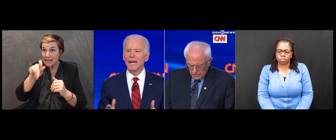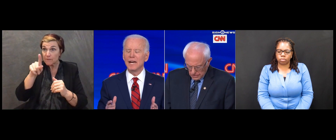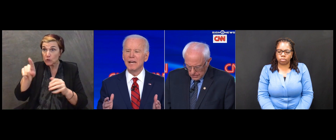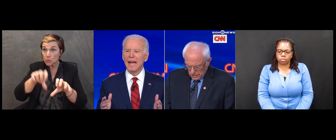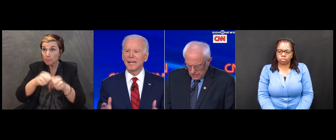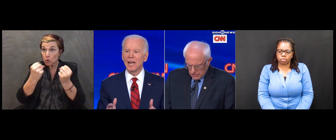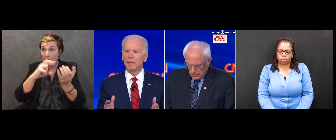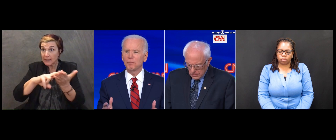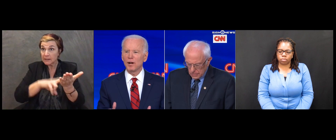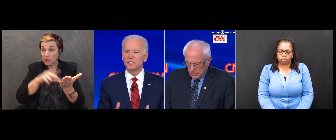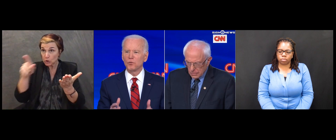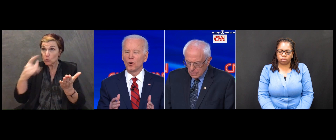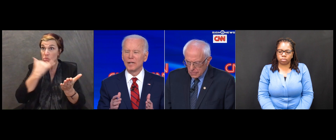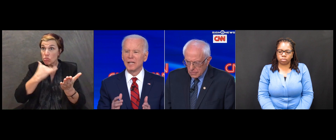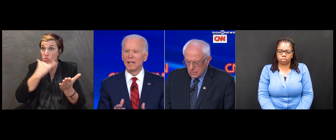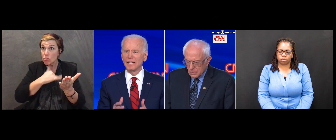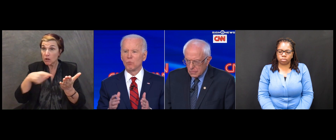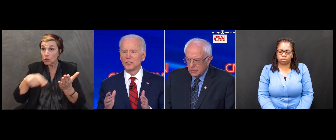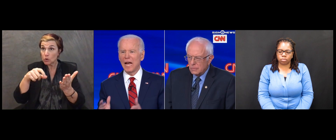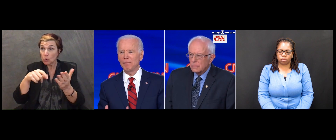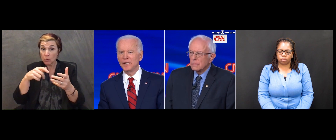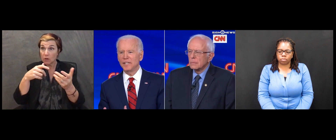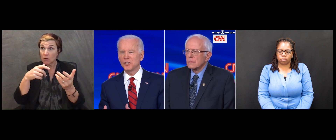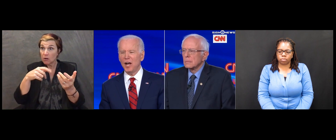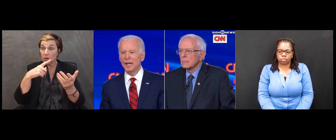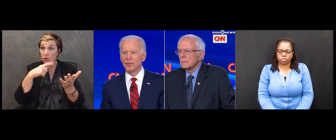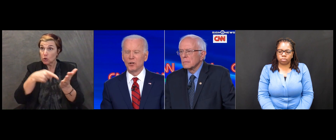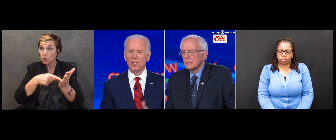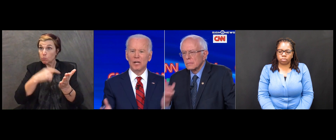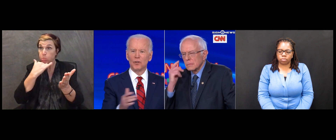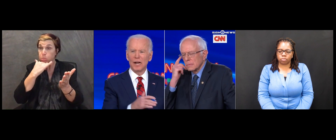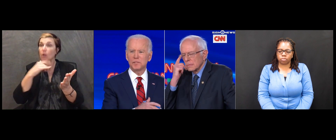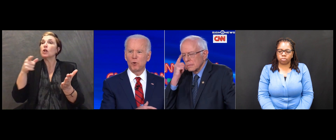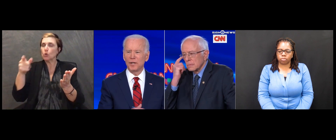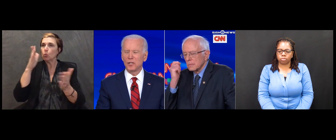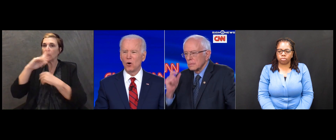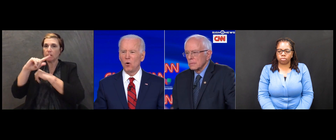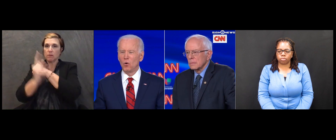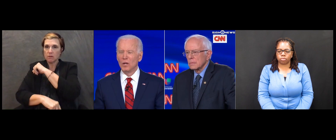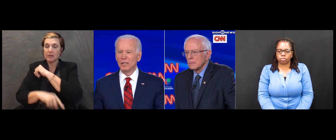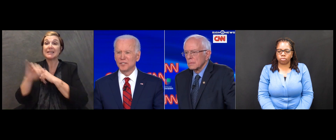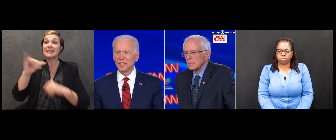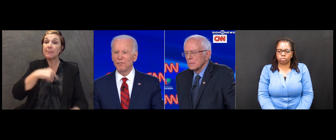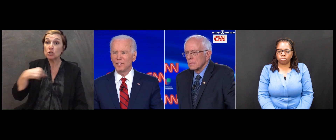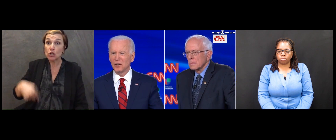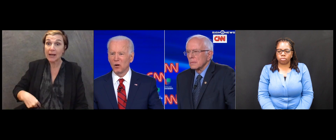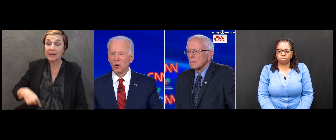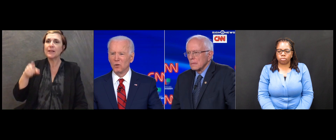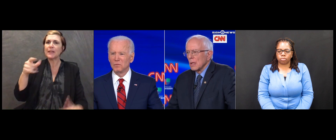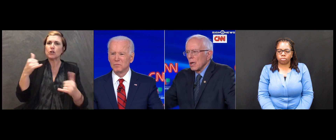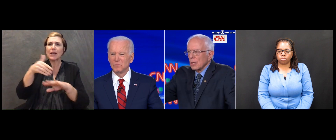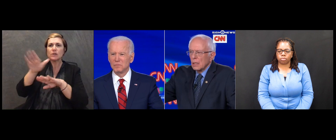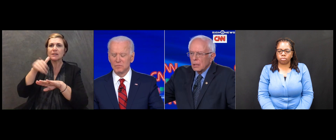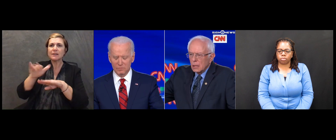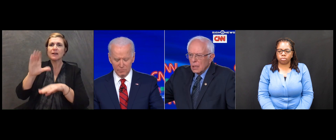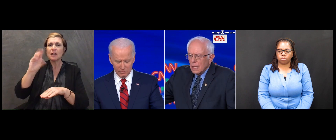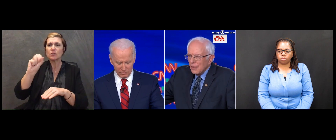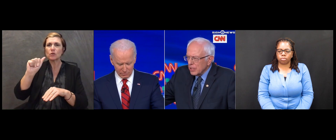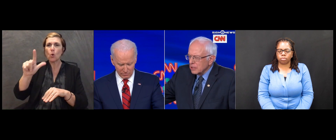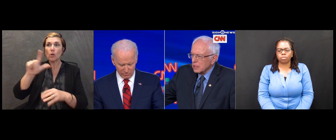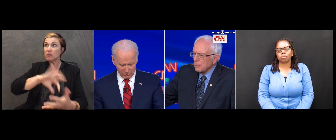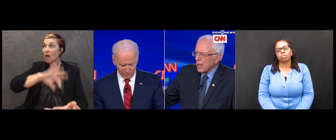will pay an economic price for it, like what's happening in China. They're exporting coal, significant coal. Thank you.